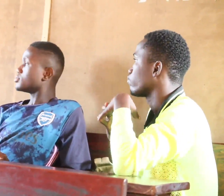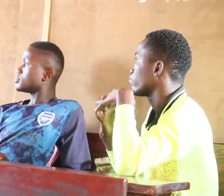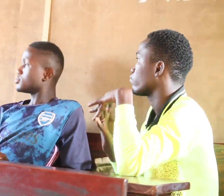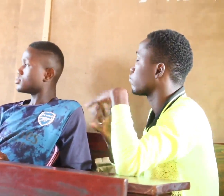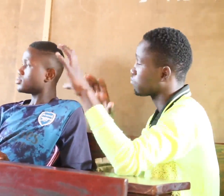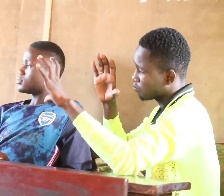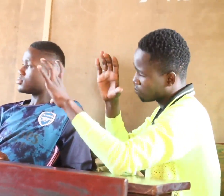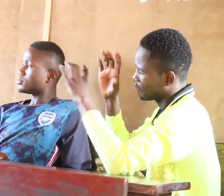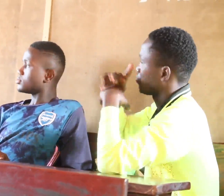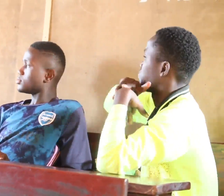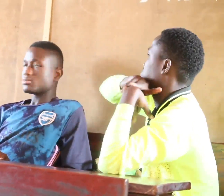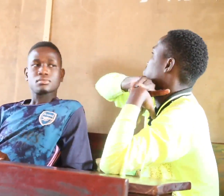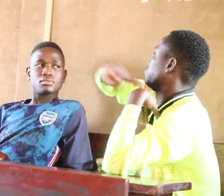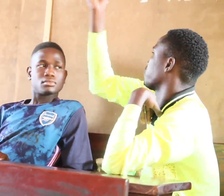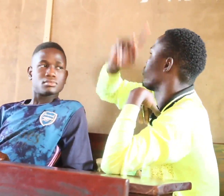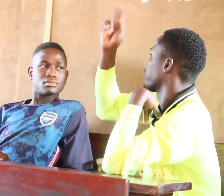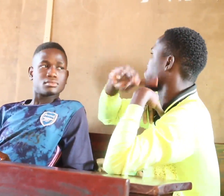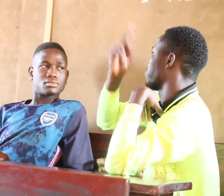Sometimes, some of the students fail to pay the school fees.